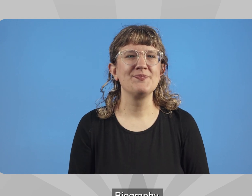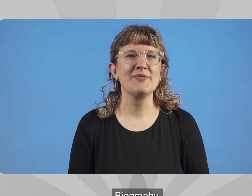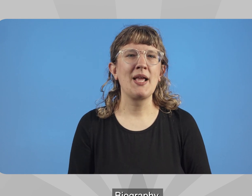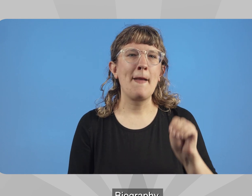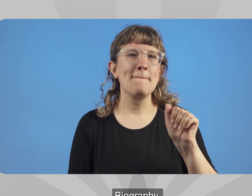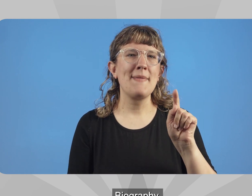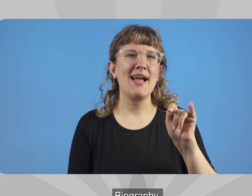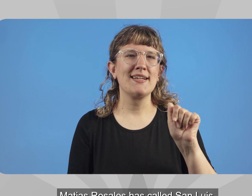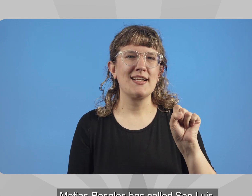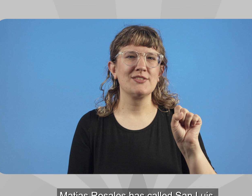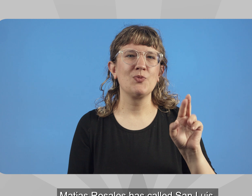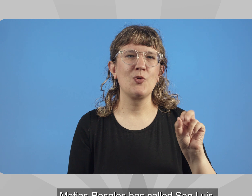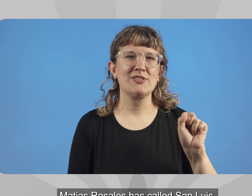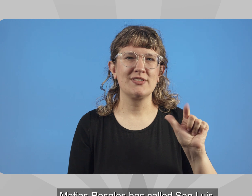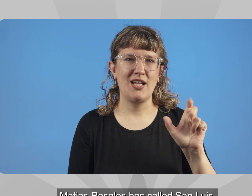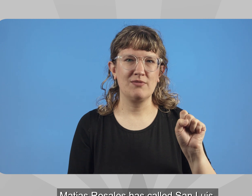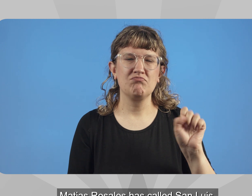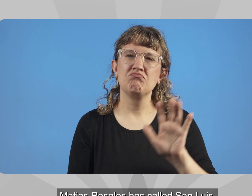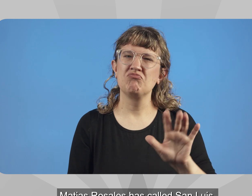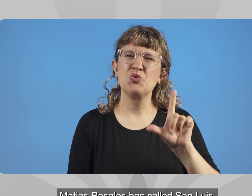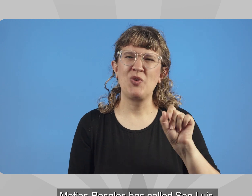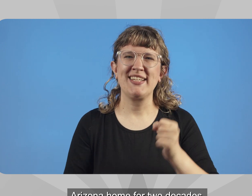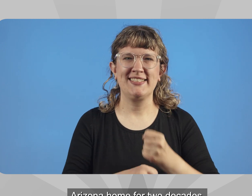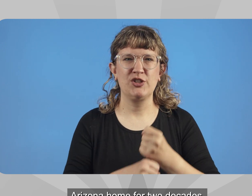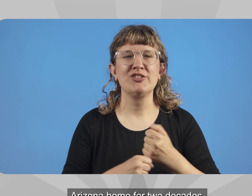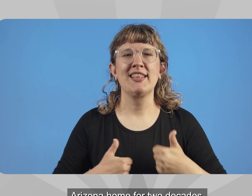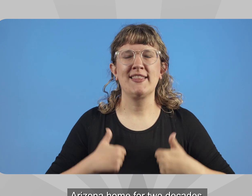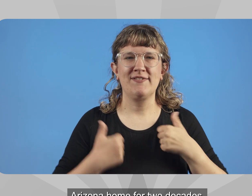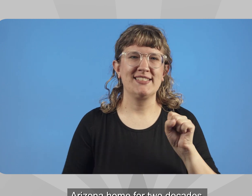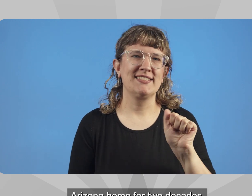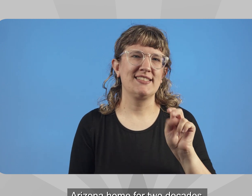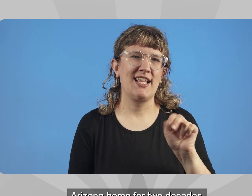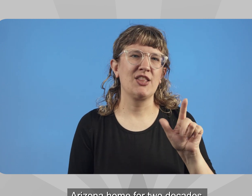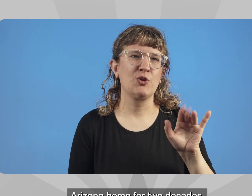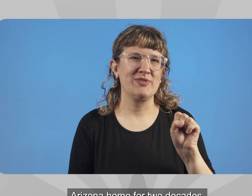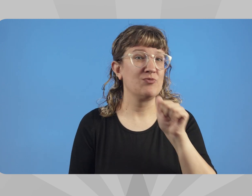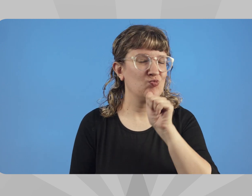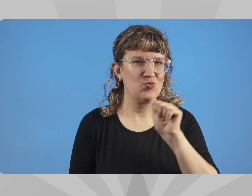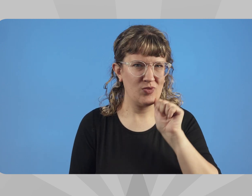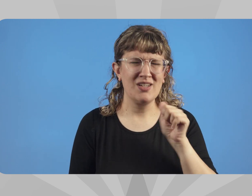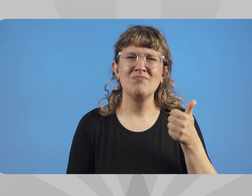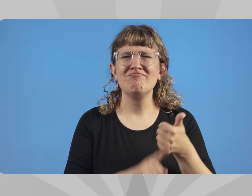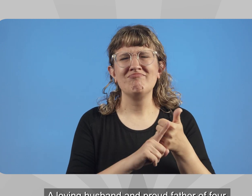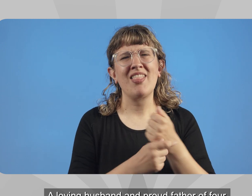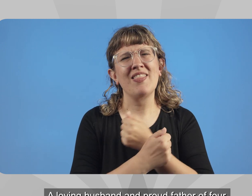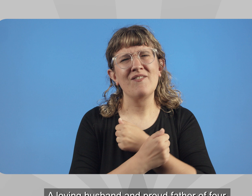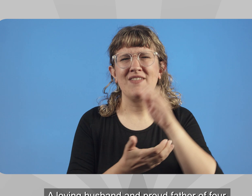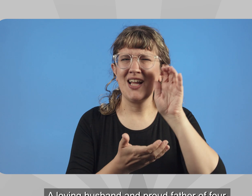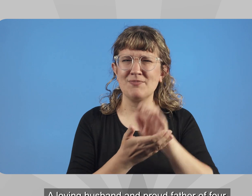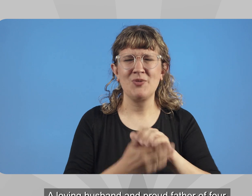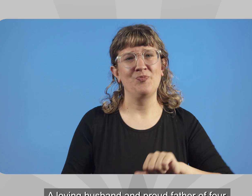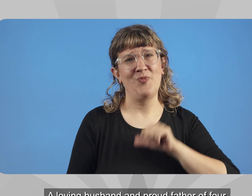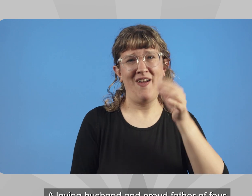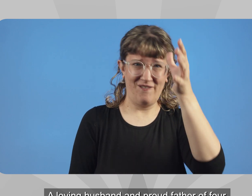Biography. Matias Rosales has called San Luis, Arizona home for 2 decades. A loving